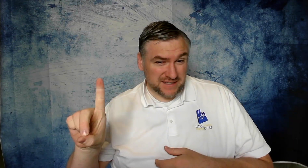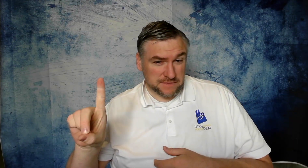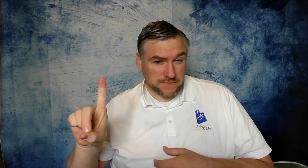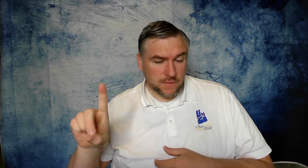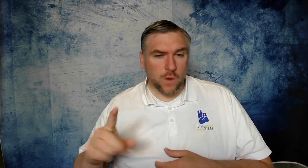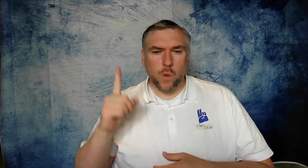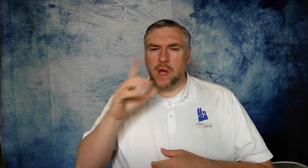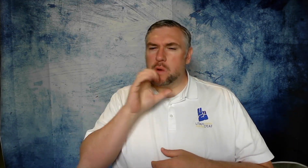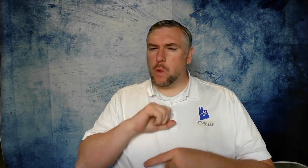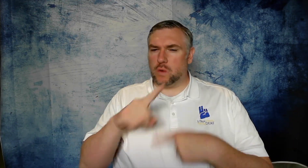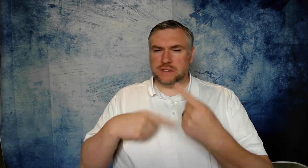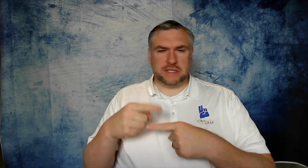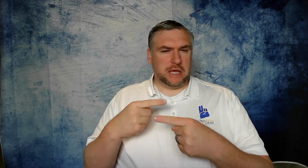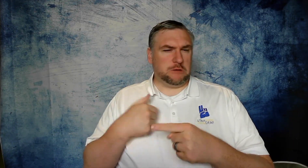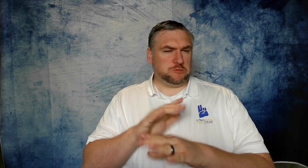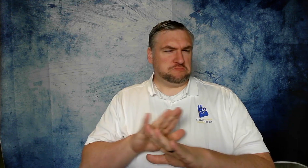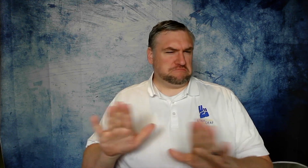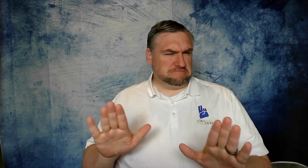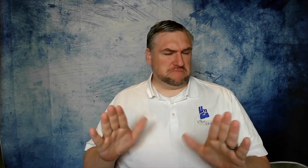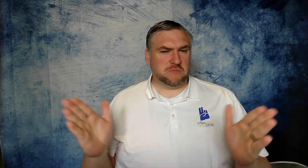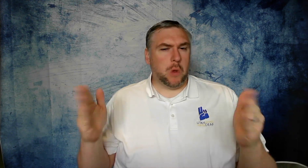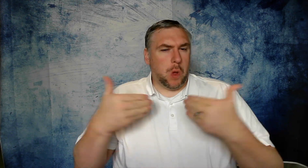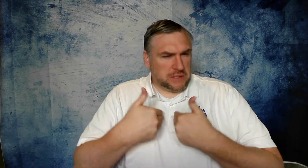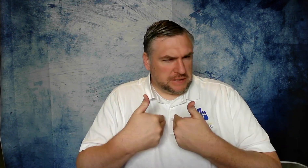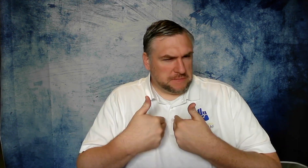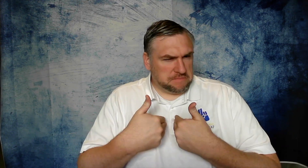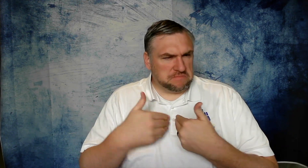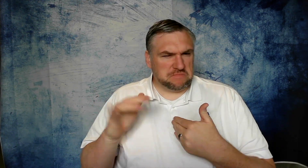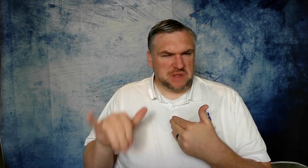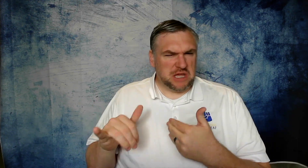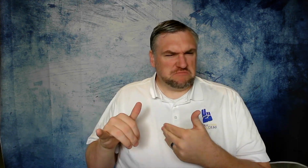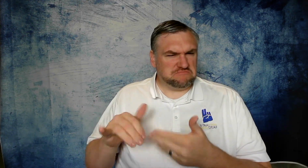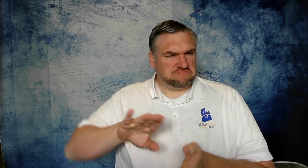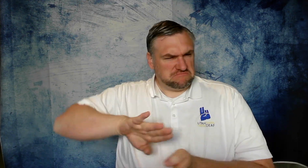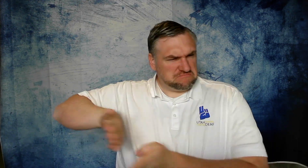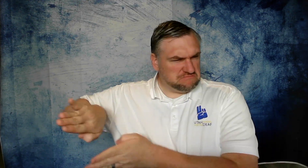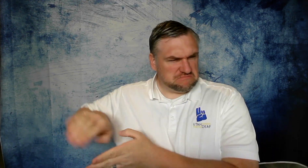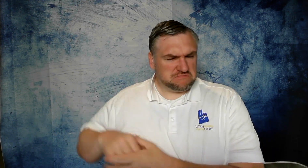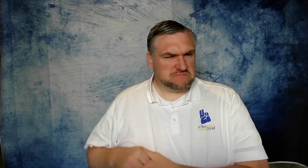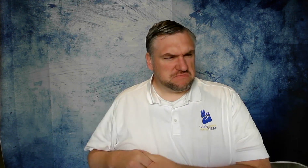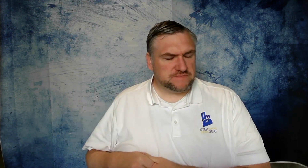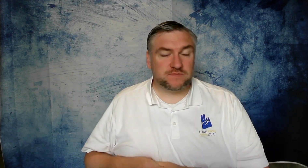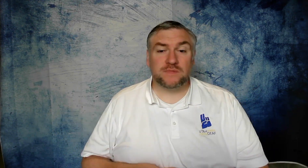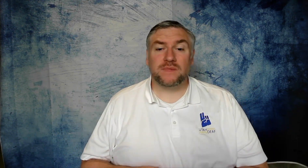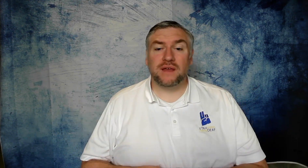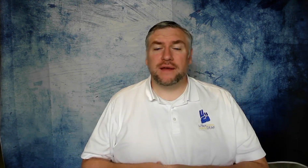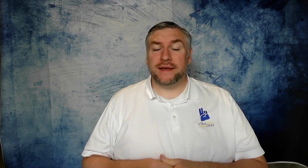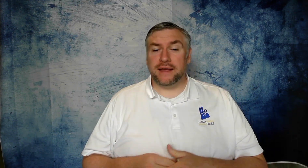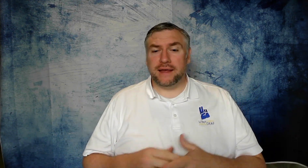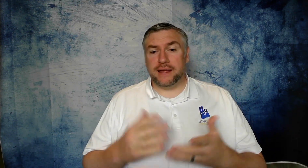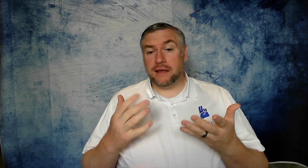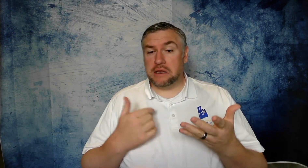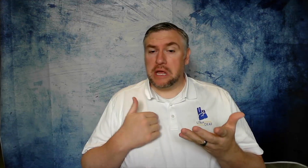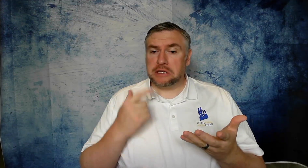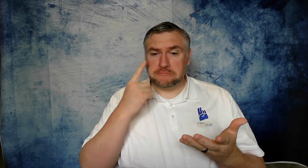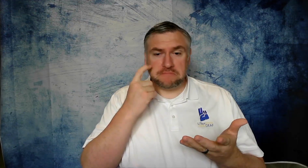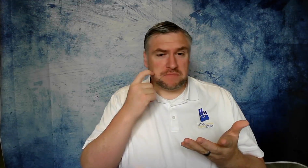or ASD for autism spectrum disorder. One we don't use is an old sign for autism, that. We don't use that one